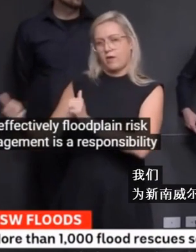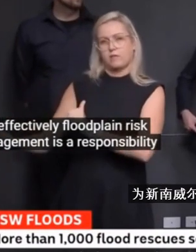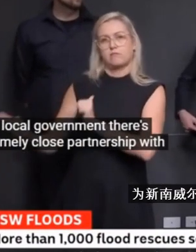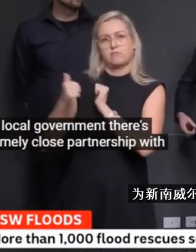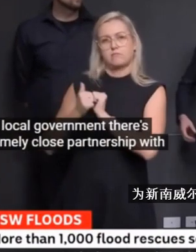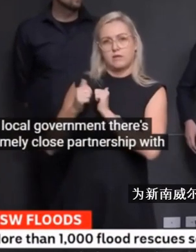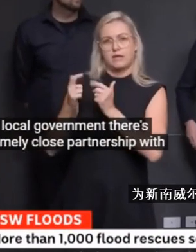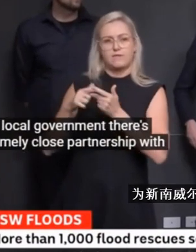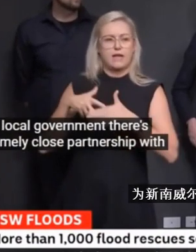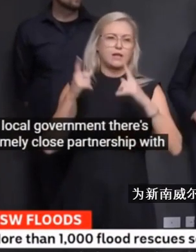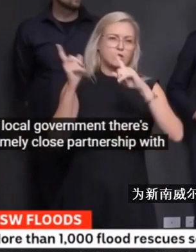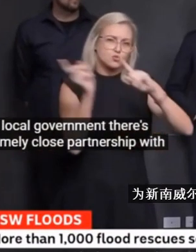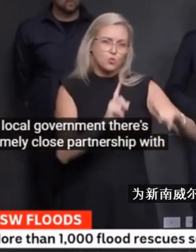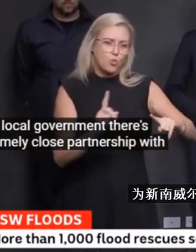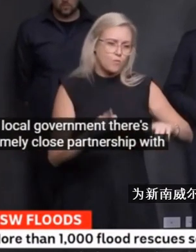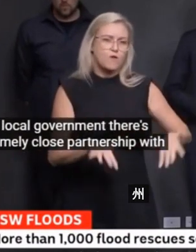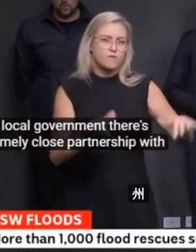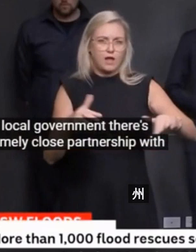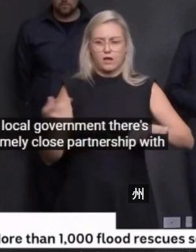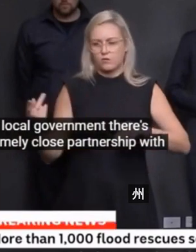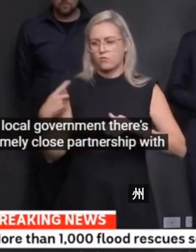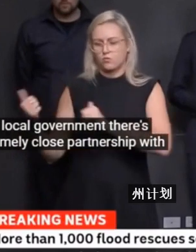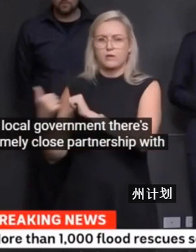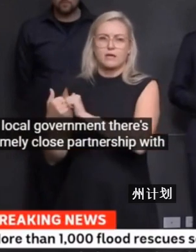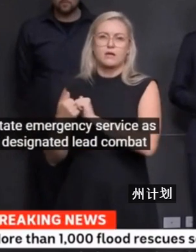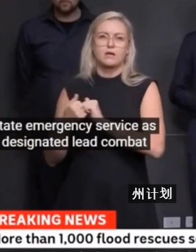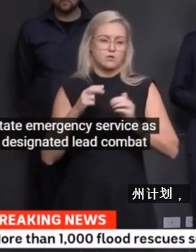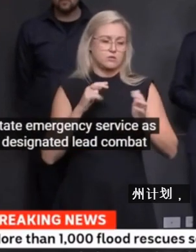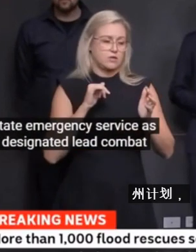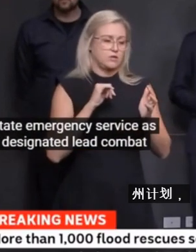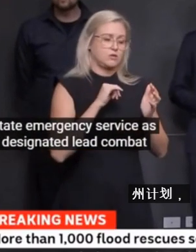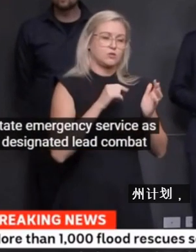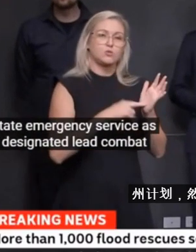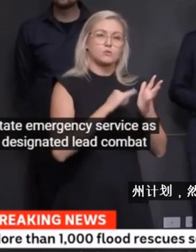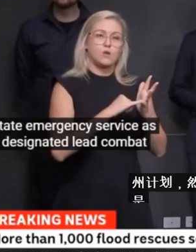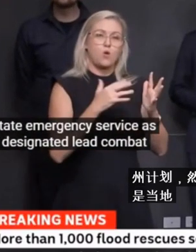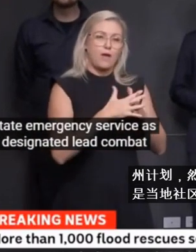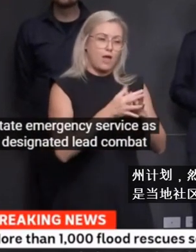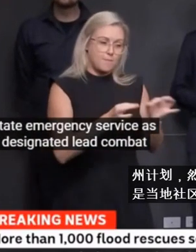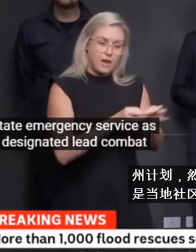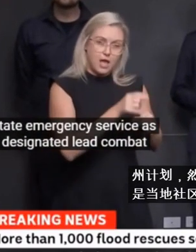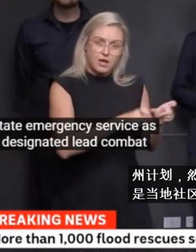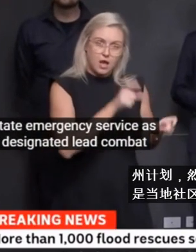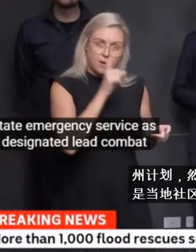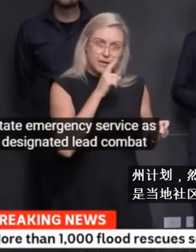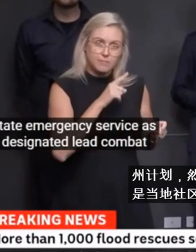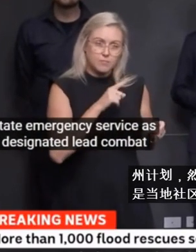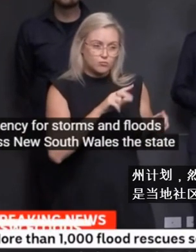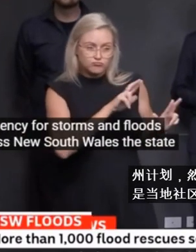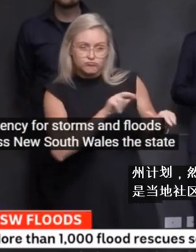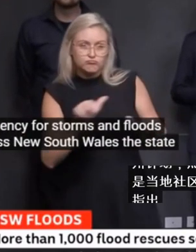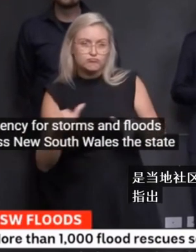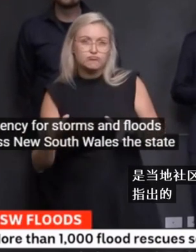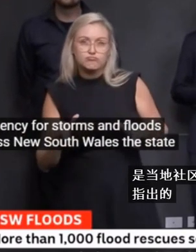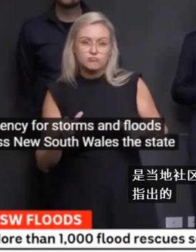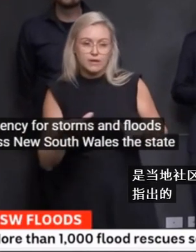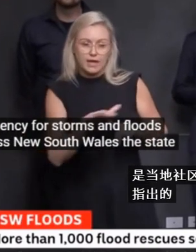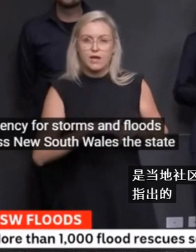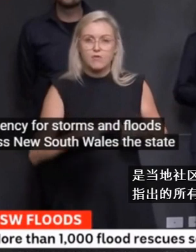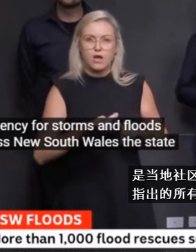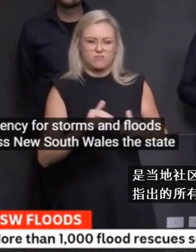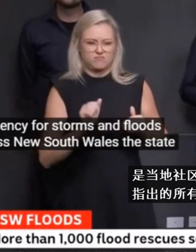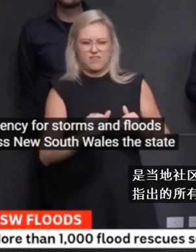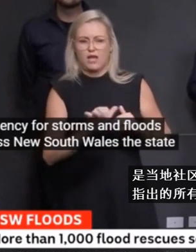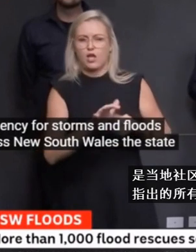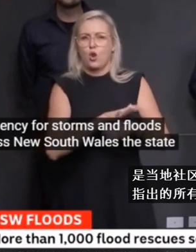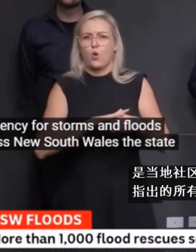agency for storms and floods across New South Wales, the state plan and then local sub-plans at those local community levels. As we've indicated, all